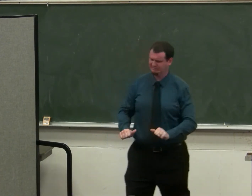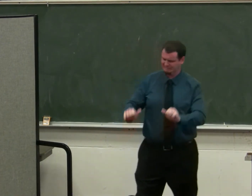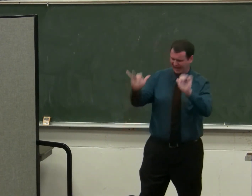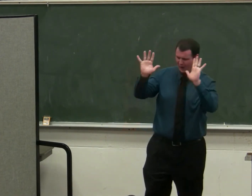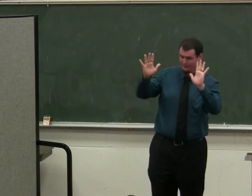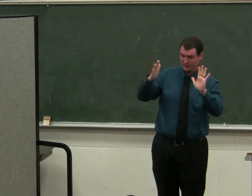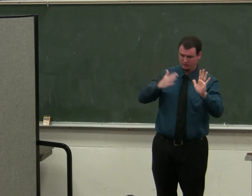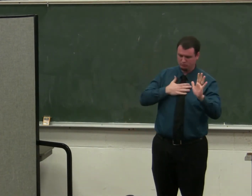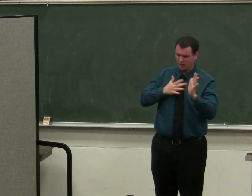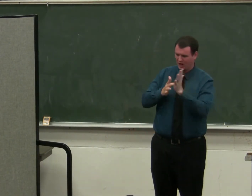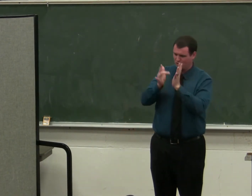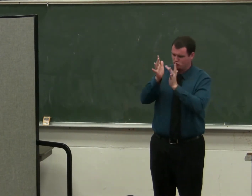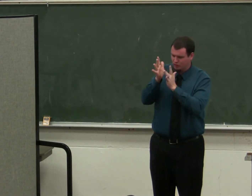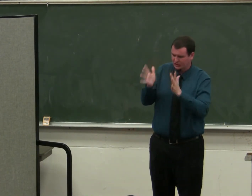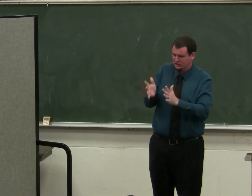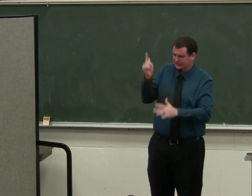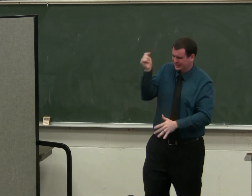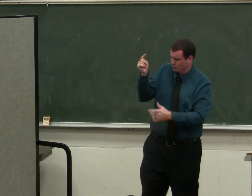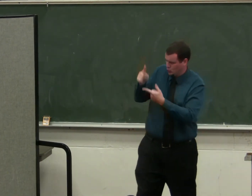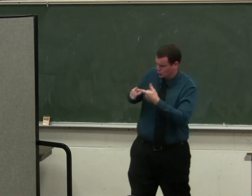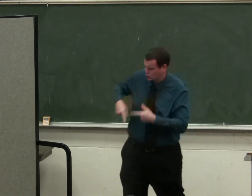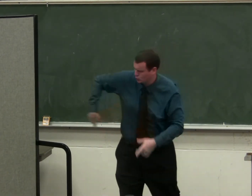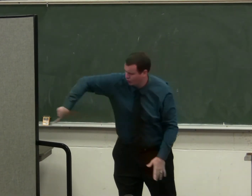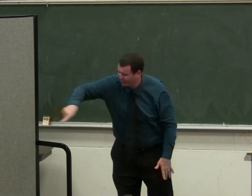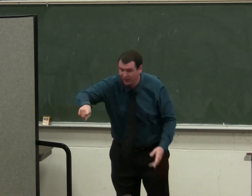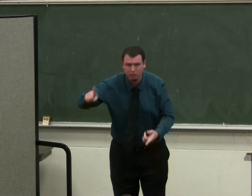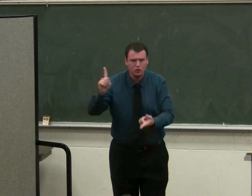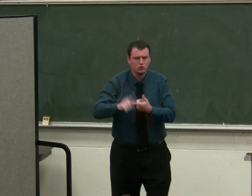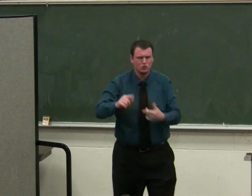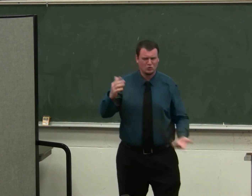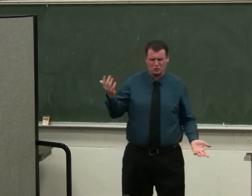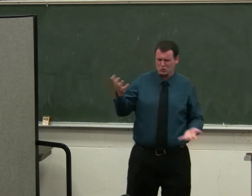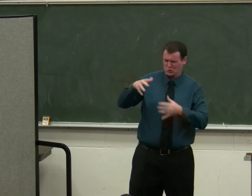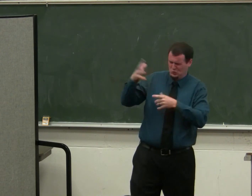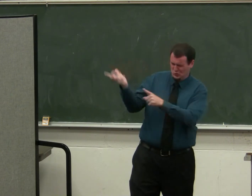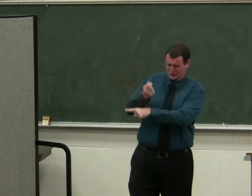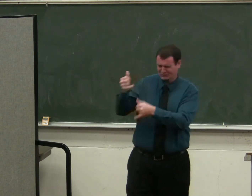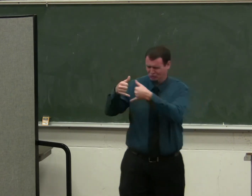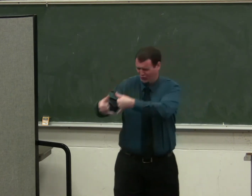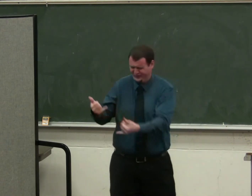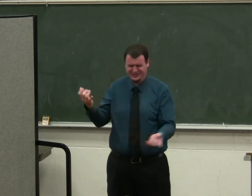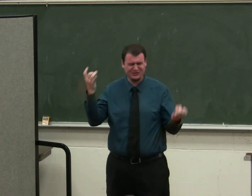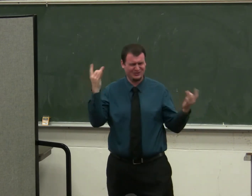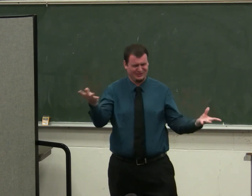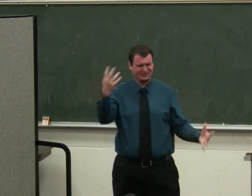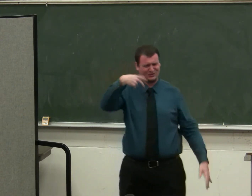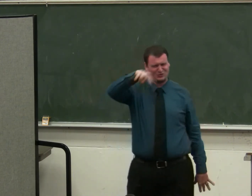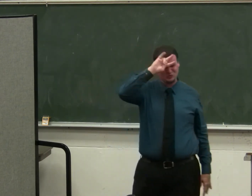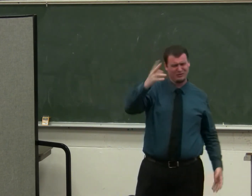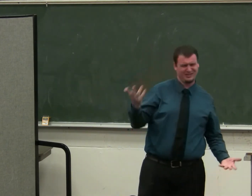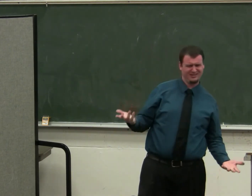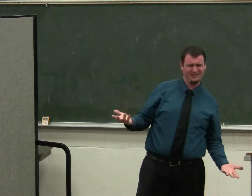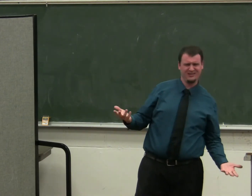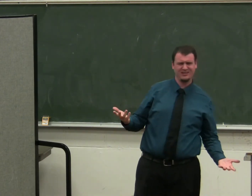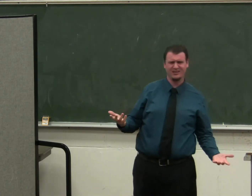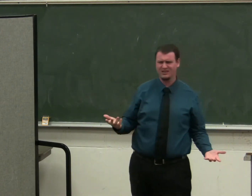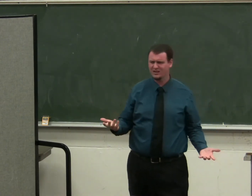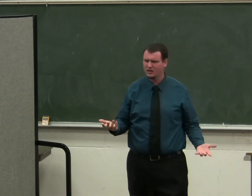Why would I sacrifice my Christian testimony to these other guys for lying